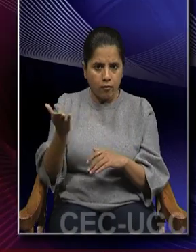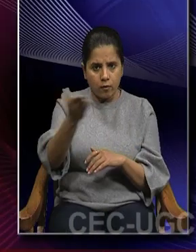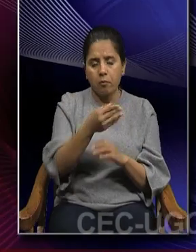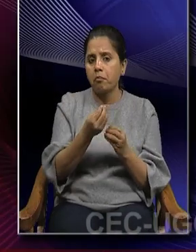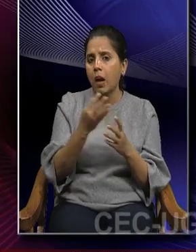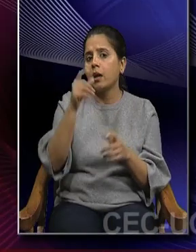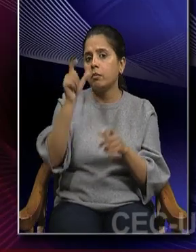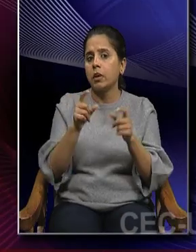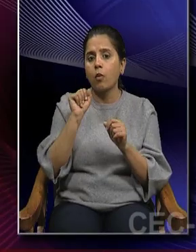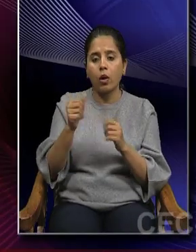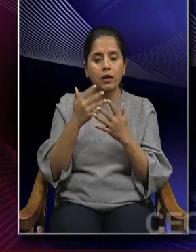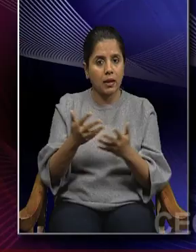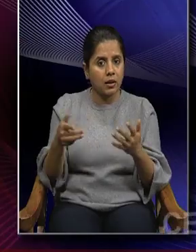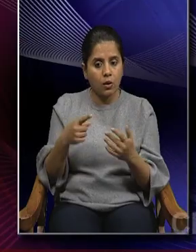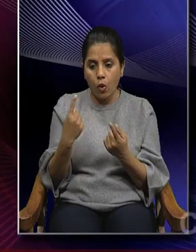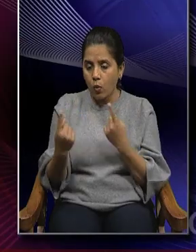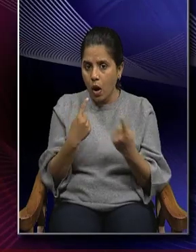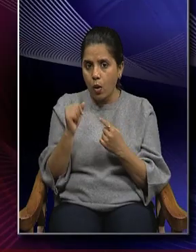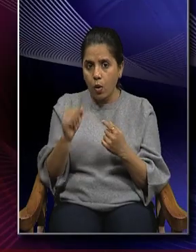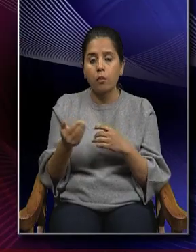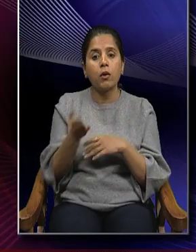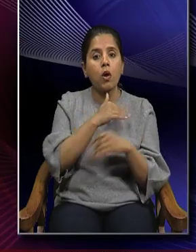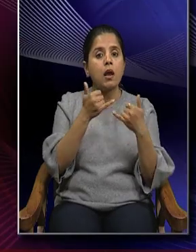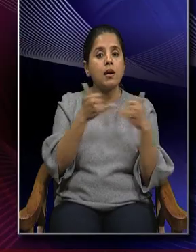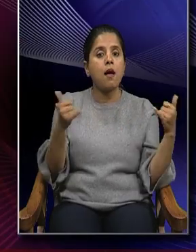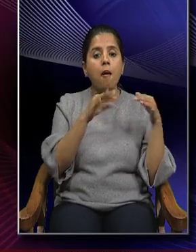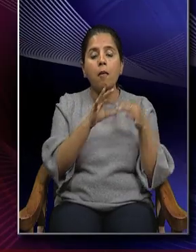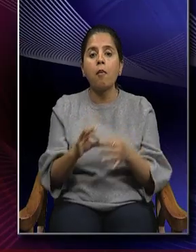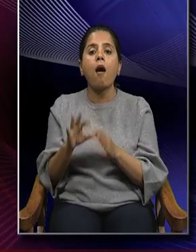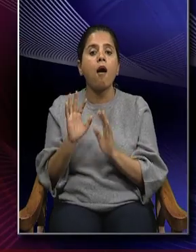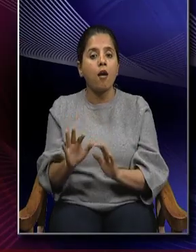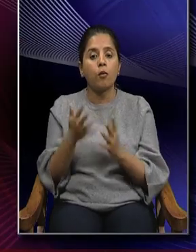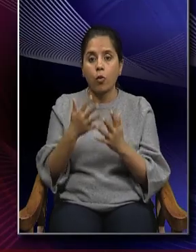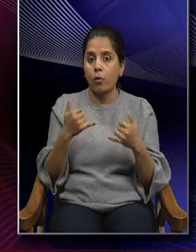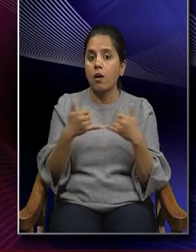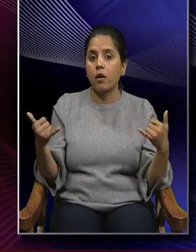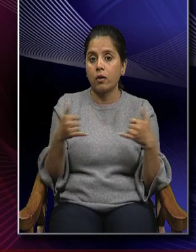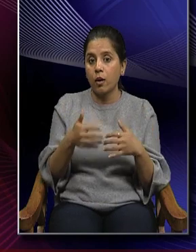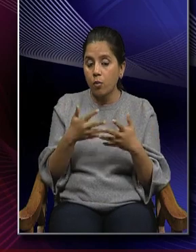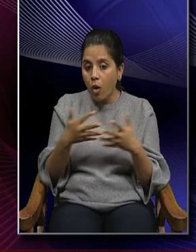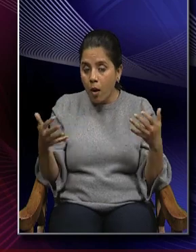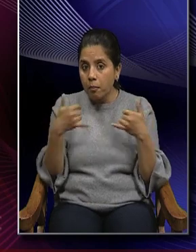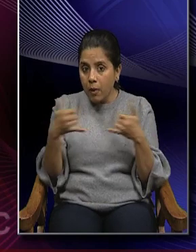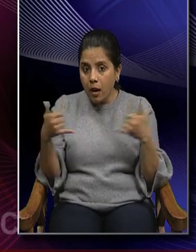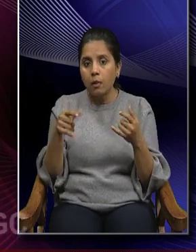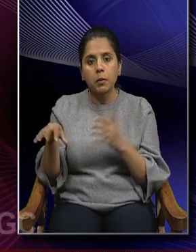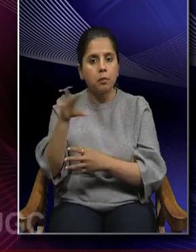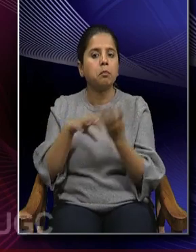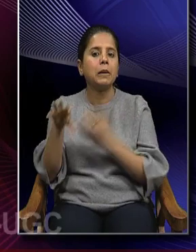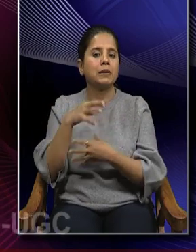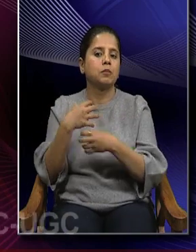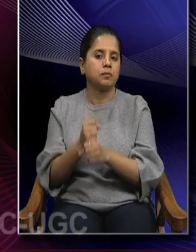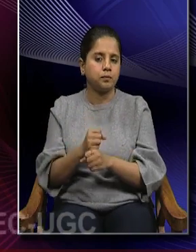many individual products, they form a product line, and many product line, they form a product mix. It is just like